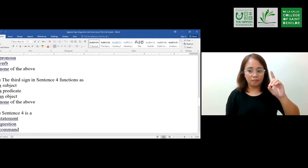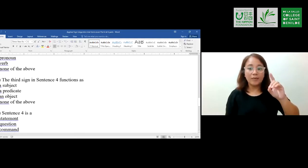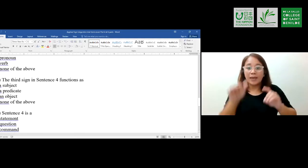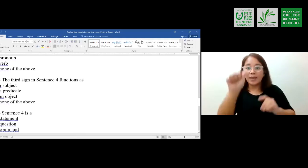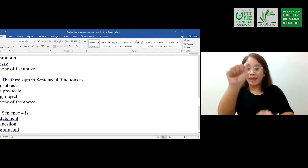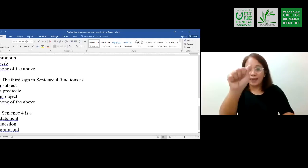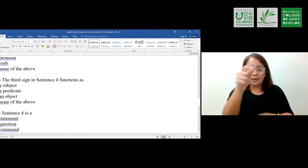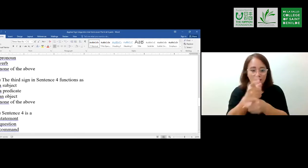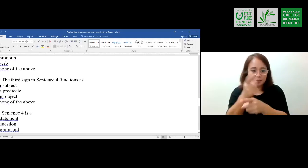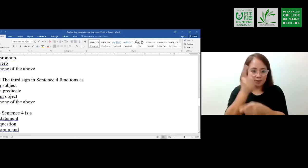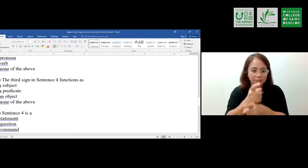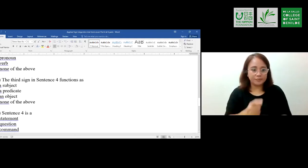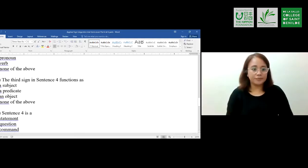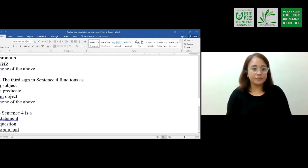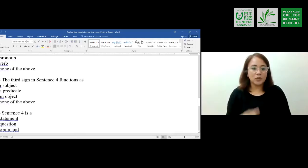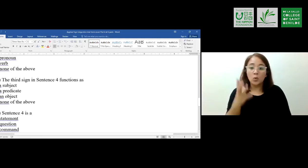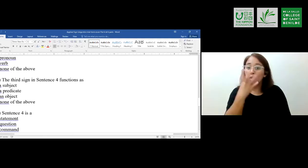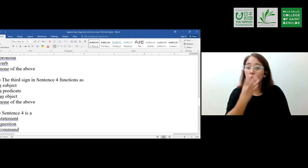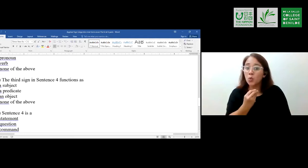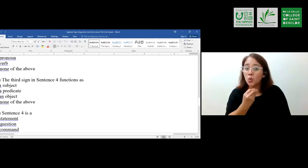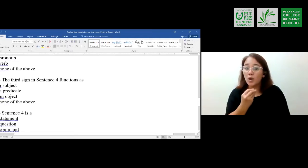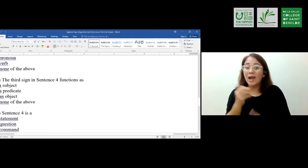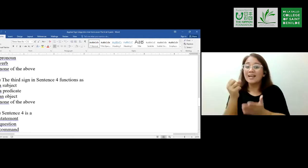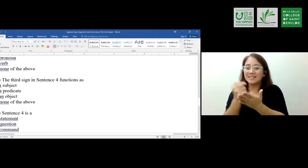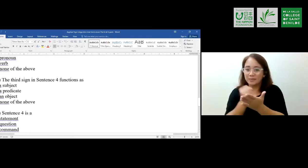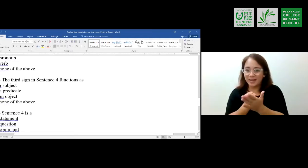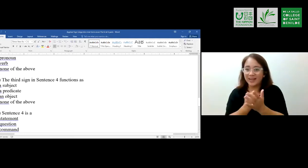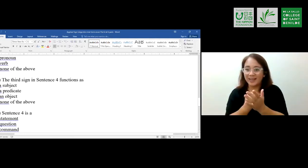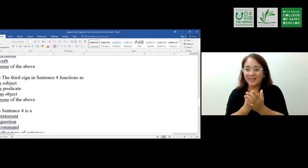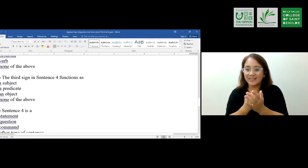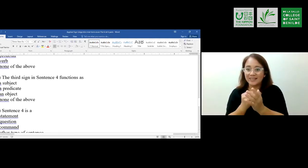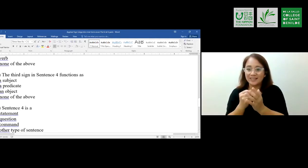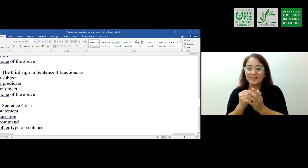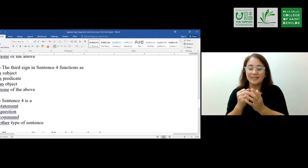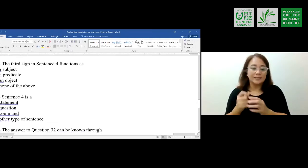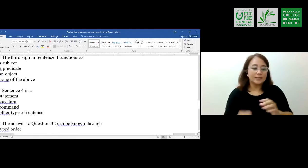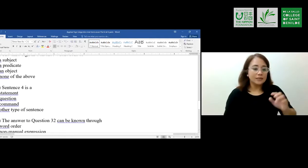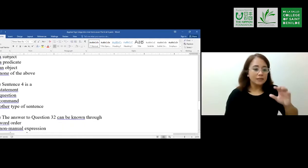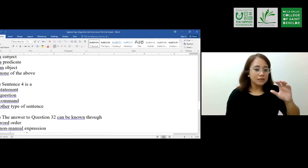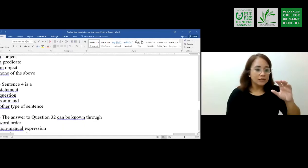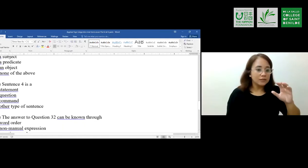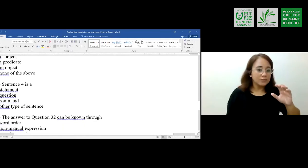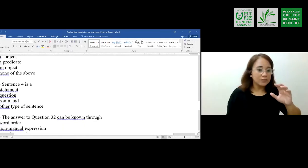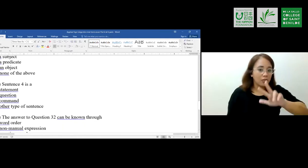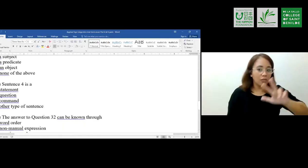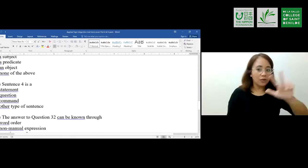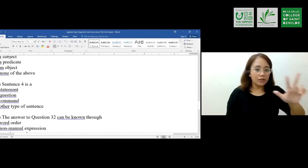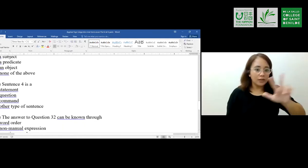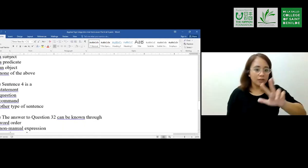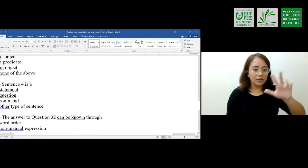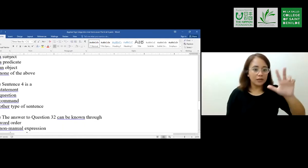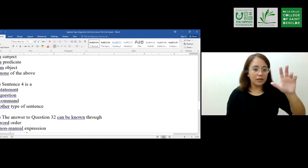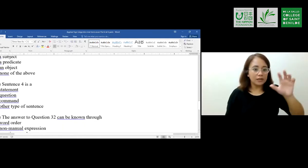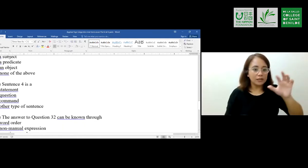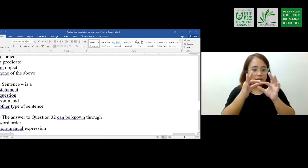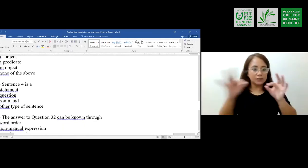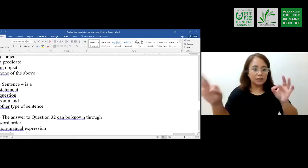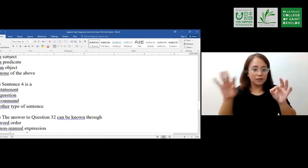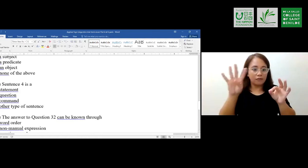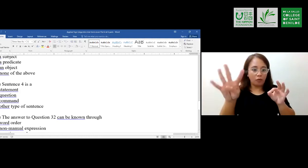Who is the subject of that sentence? Sentence number 33. Sentence 4 is a statement,